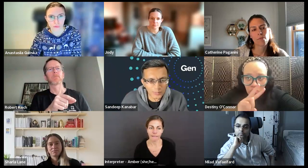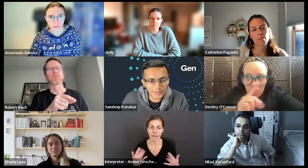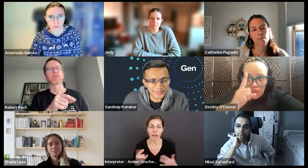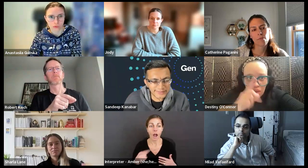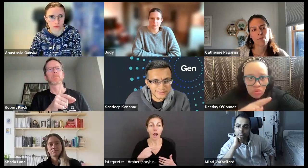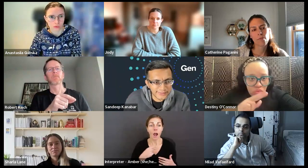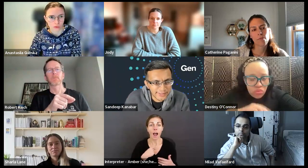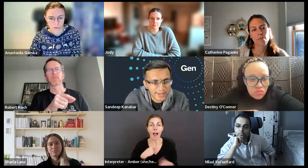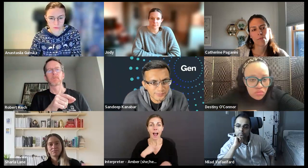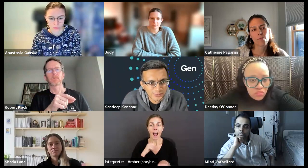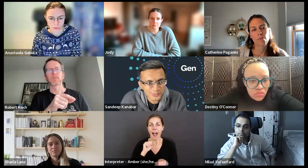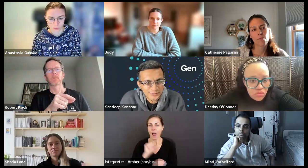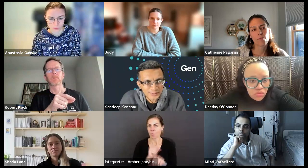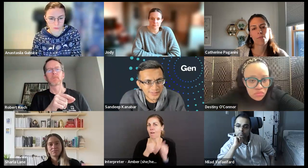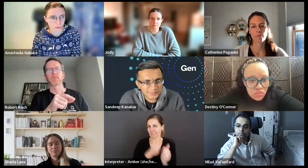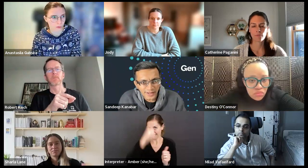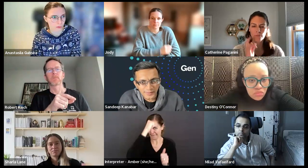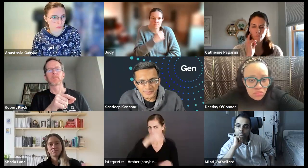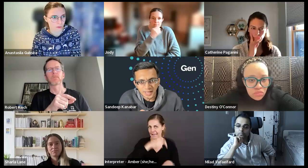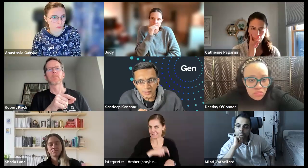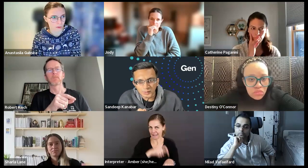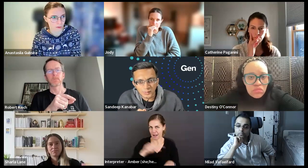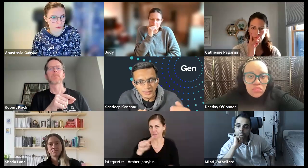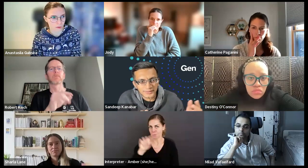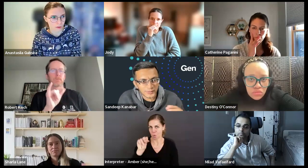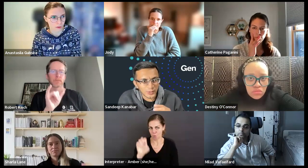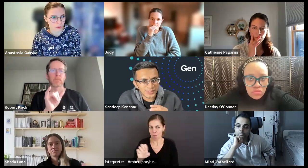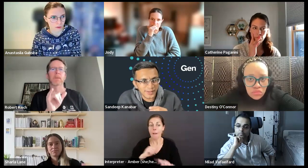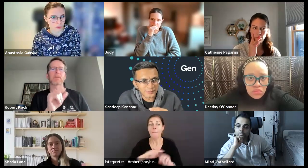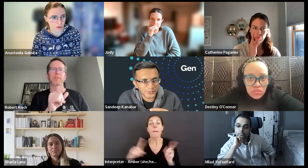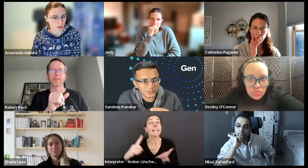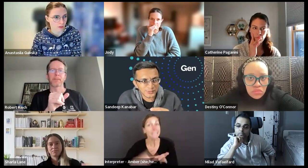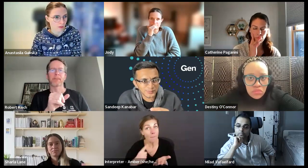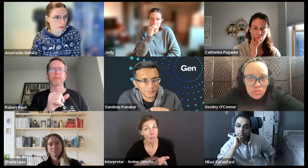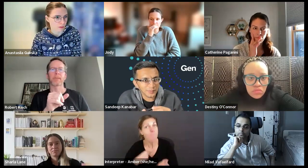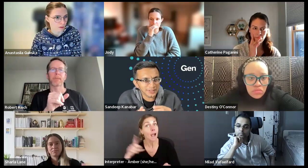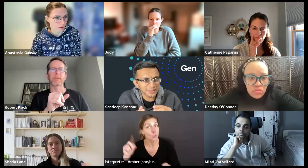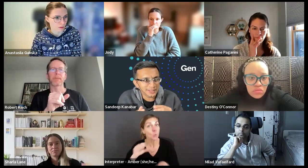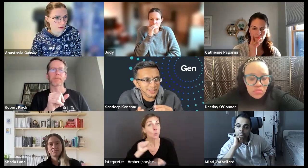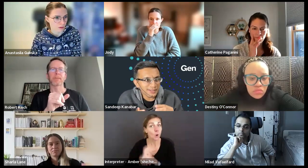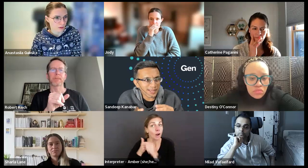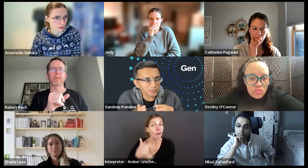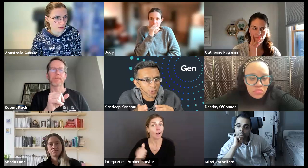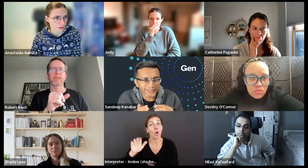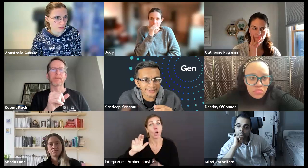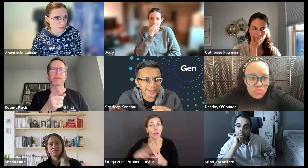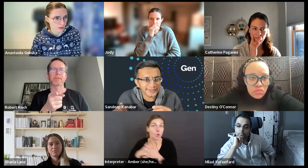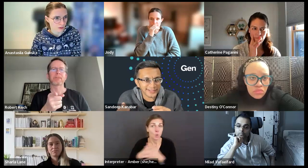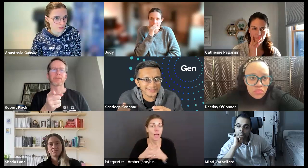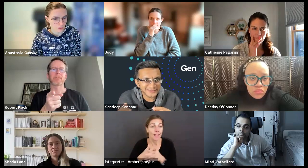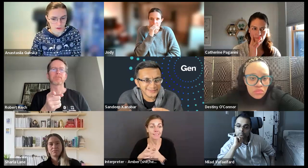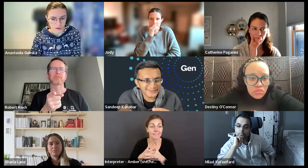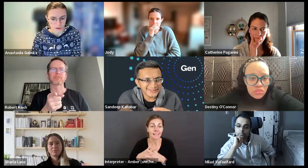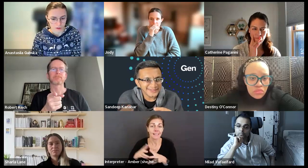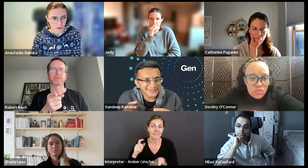I work in the India time zone, but sometimes I also work in the U.S. time zones. Probably, like, not entire